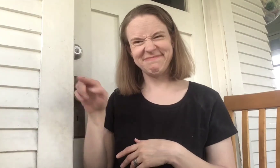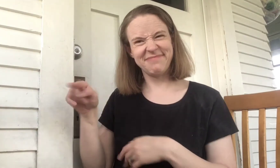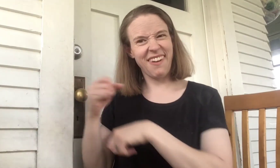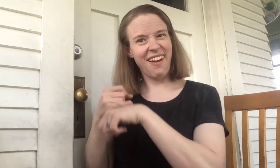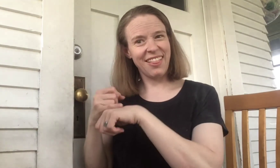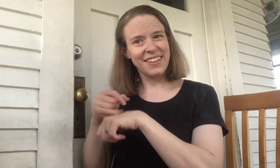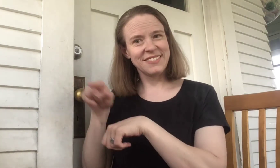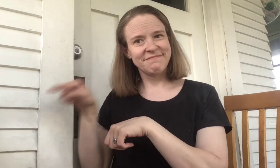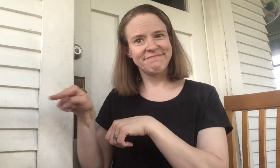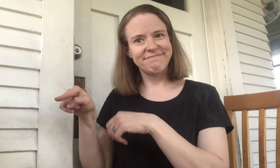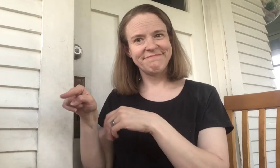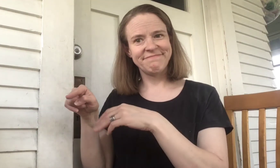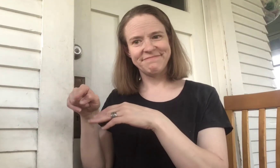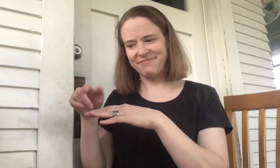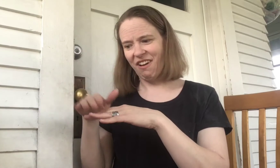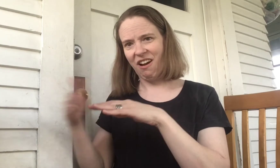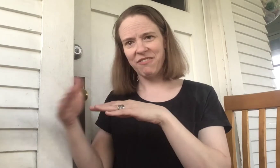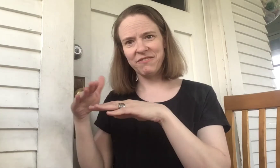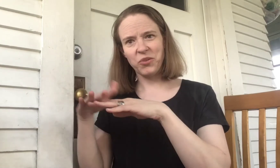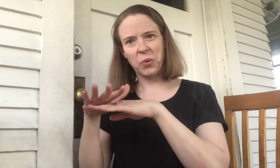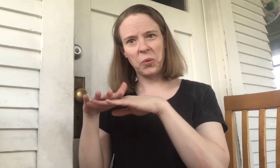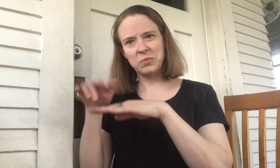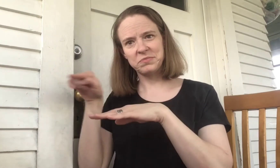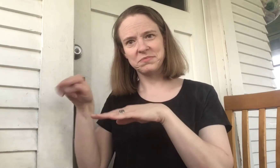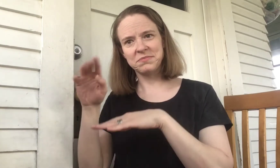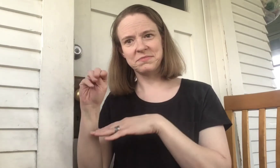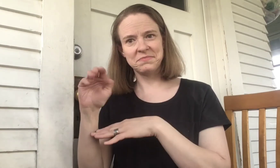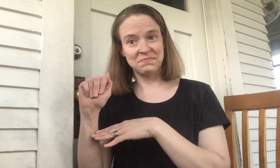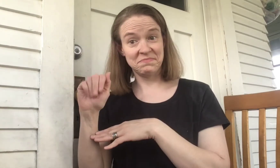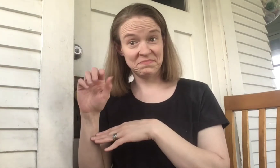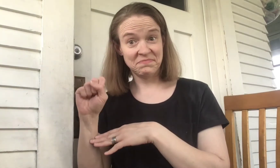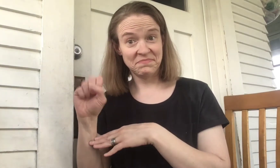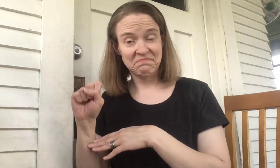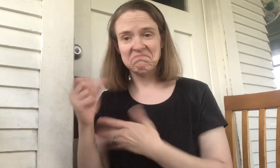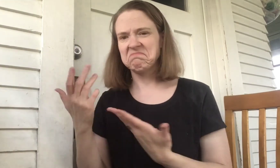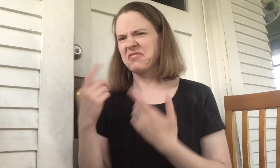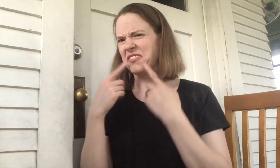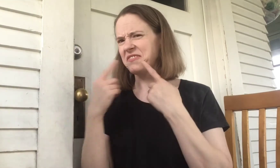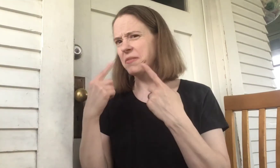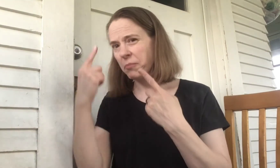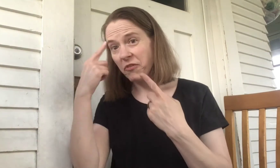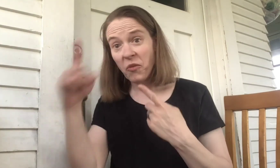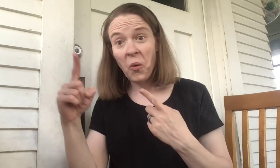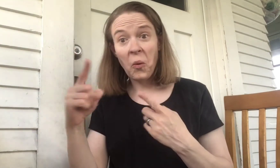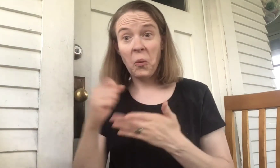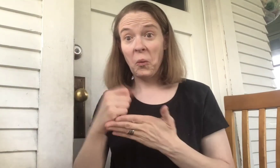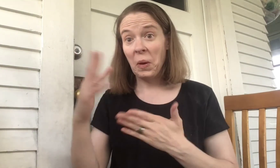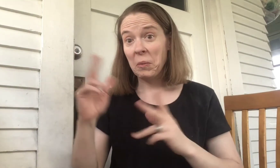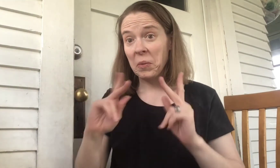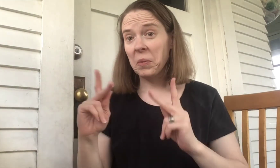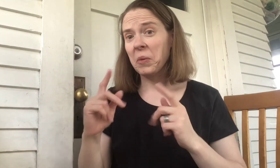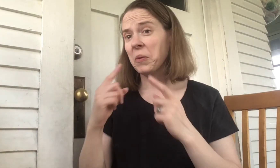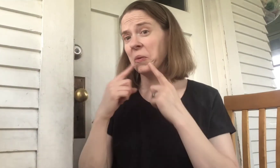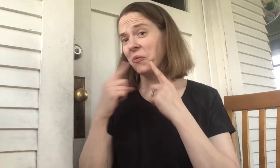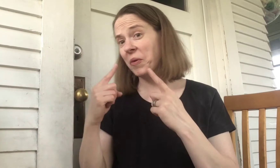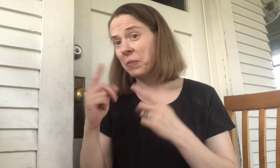that Martha's Vineyard is an island off the coast of Massachusetts, and it's famous for